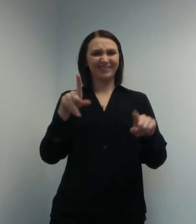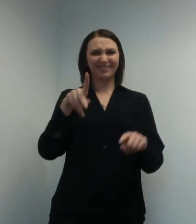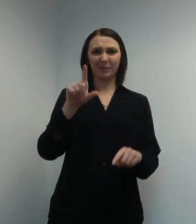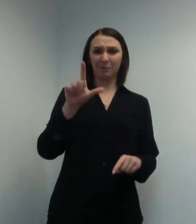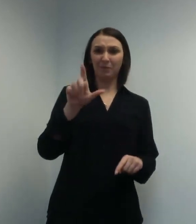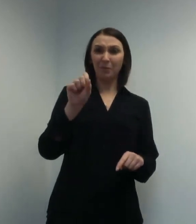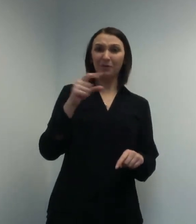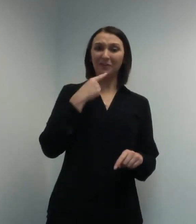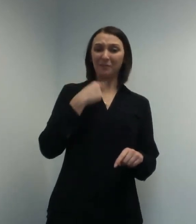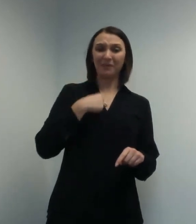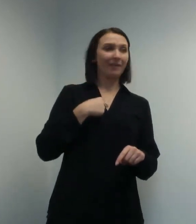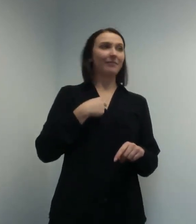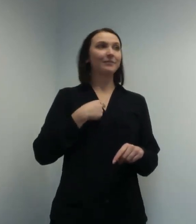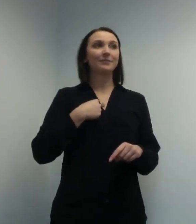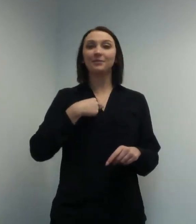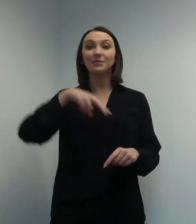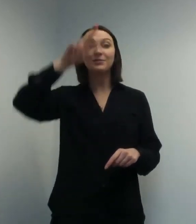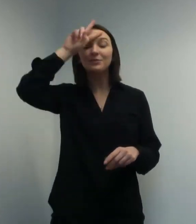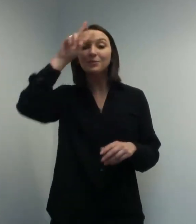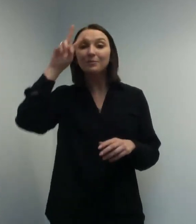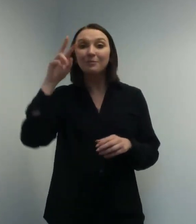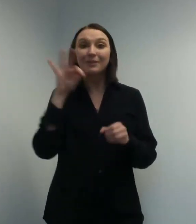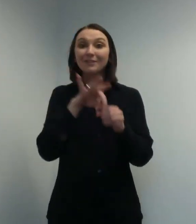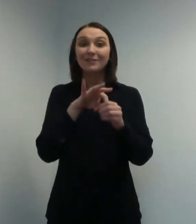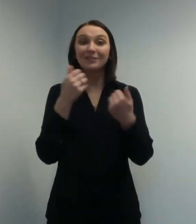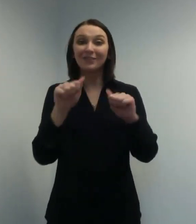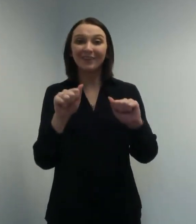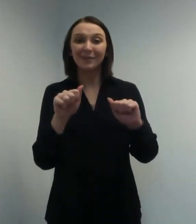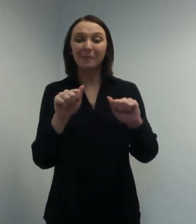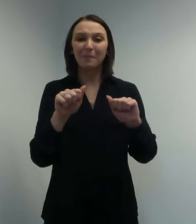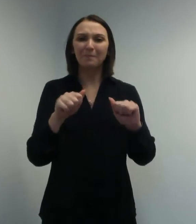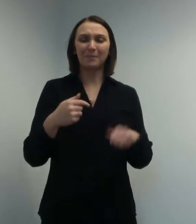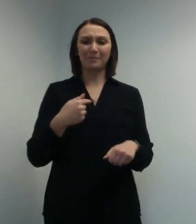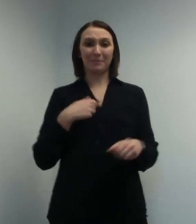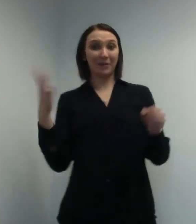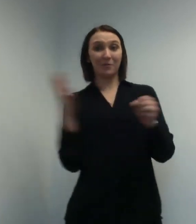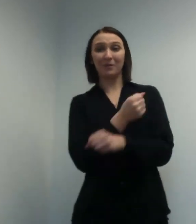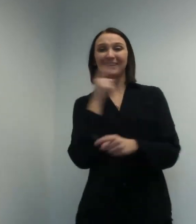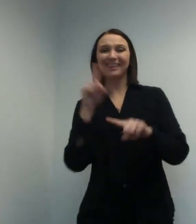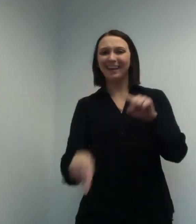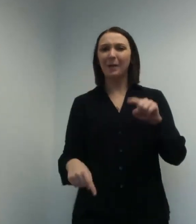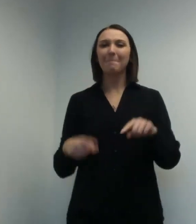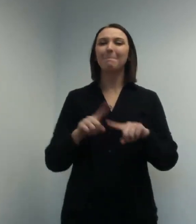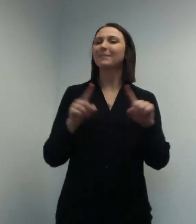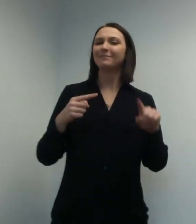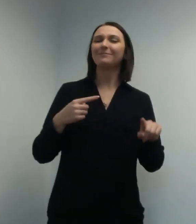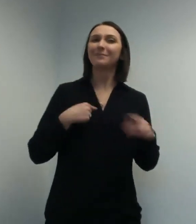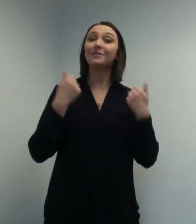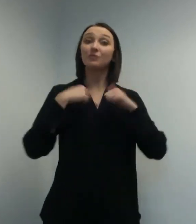run, that there was no way that I could win. But I ran anyway. And in 2012, I became an